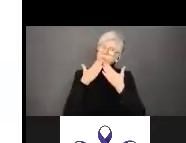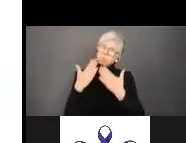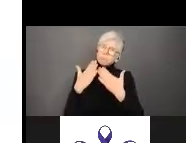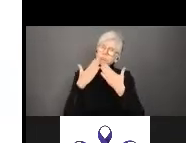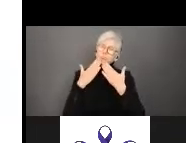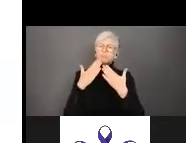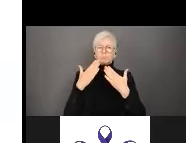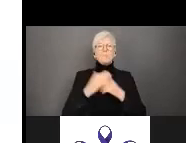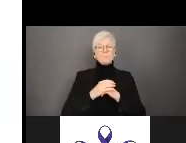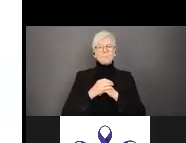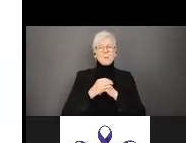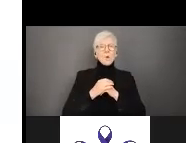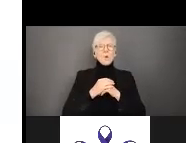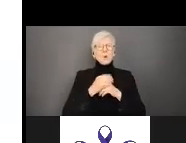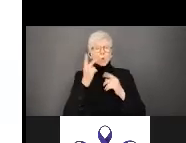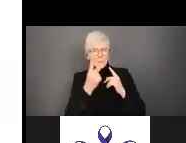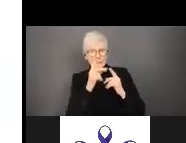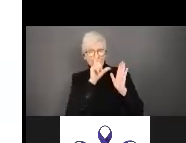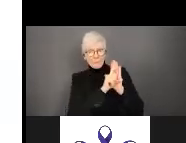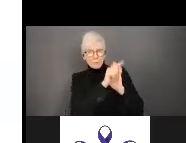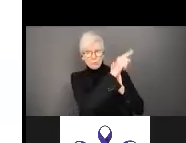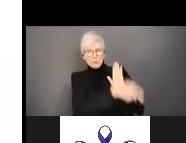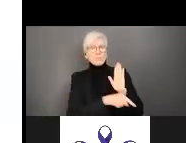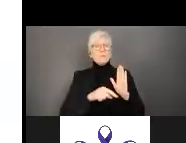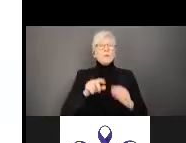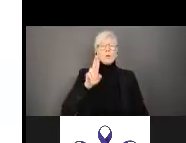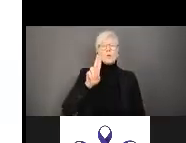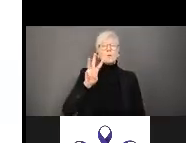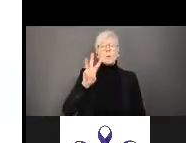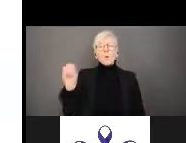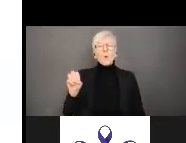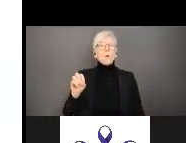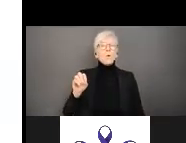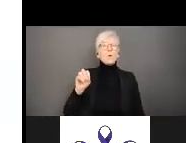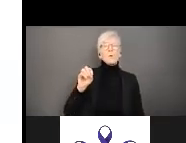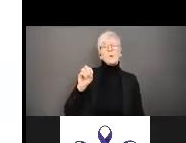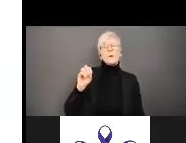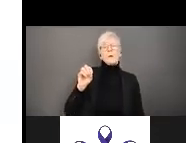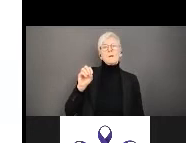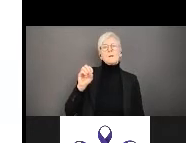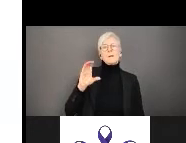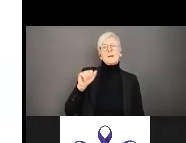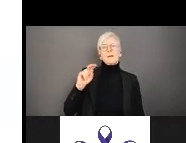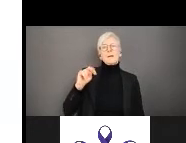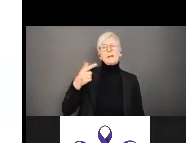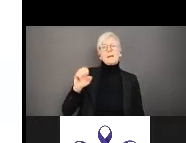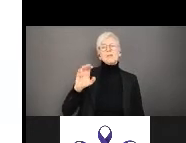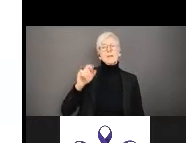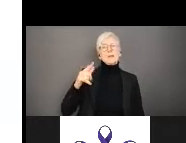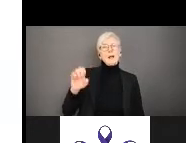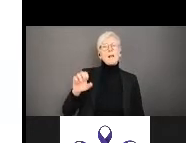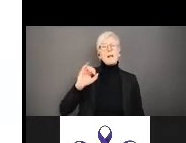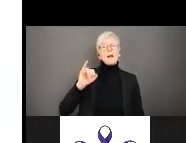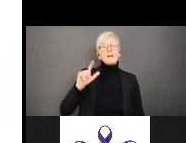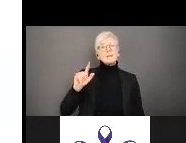year. So you can see them on the screen right now. We have Western University, Crevac, Egal Canada, EAPO, of course, the International Longevity Center,